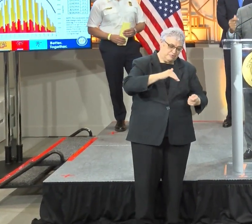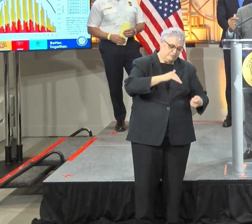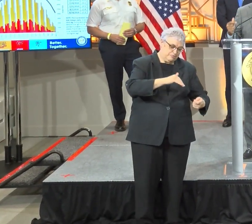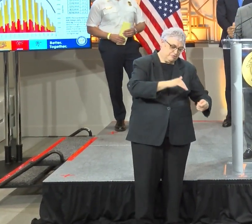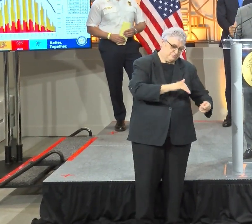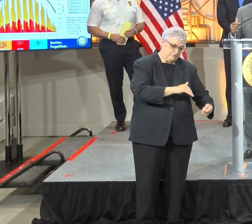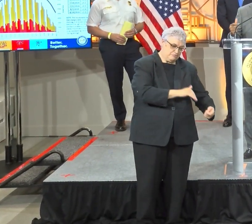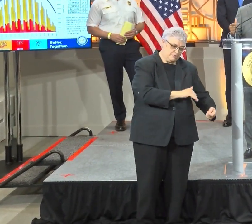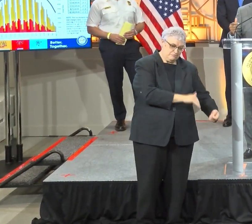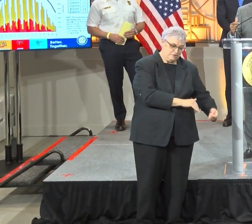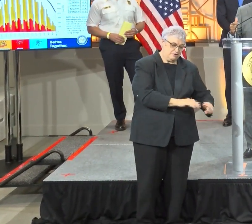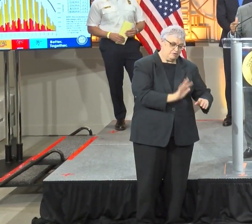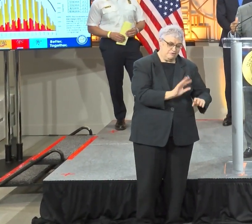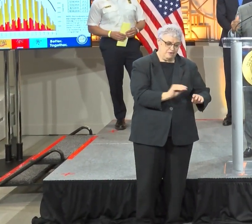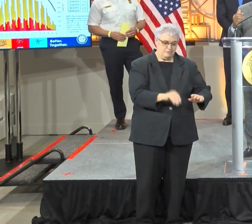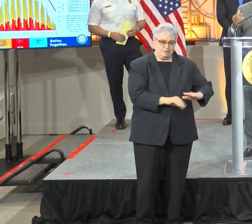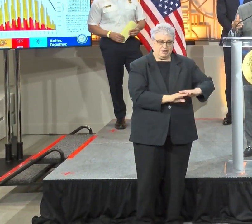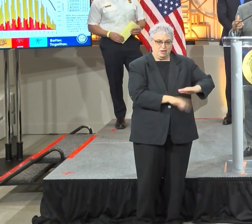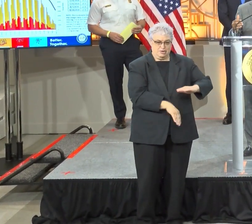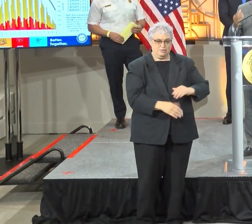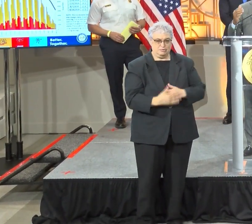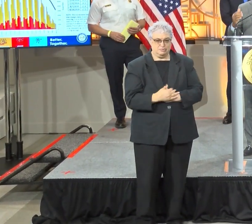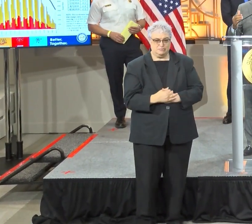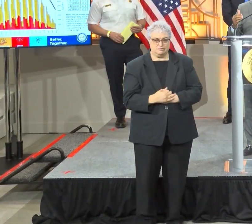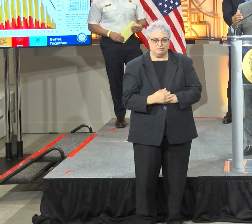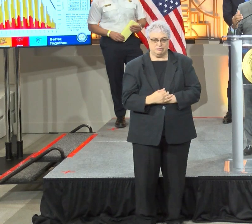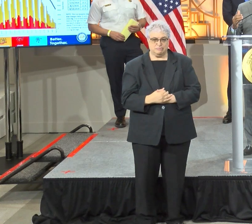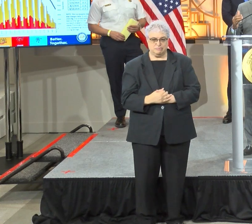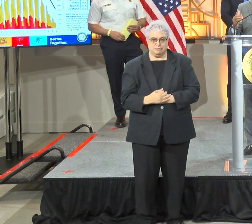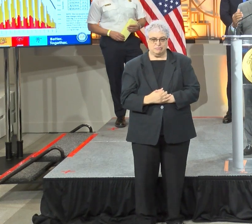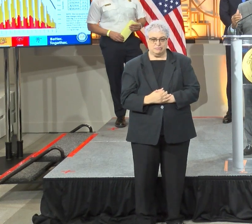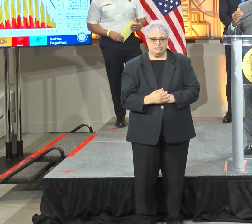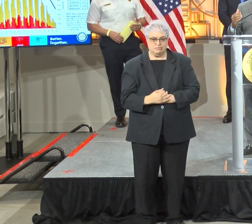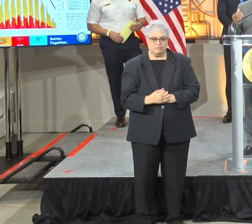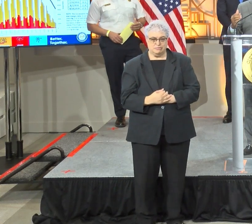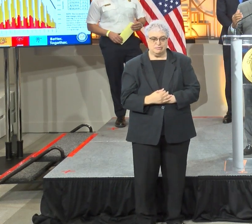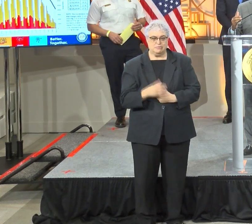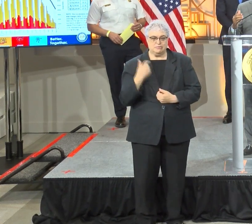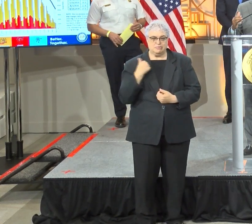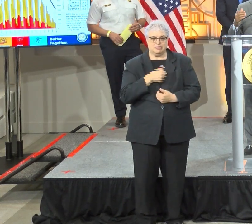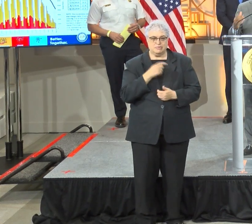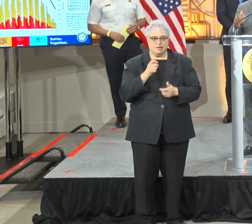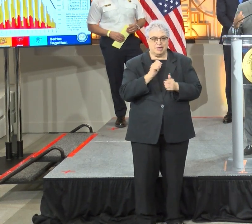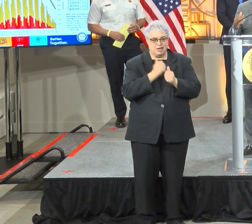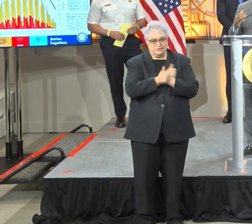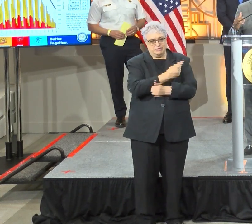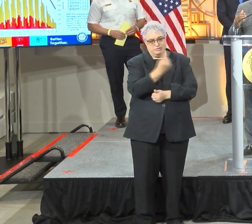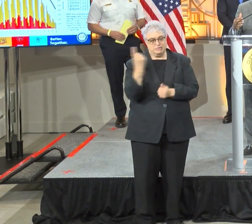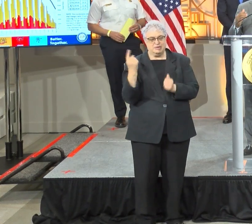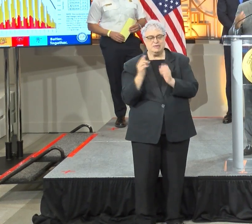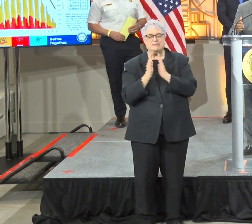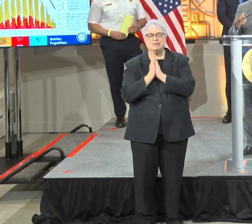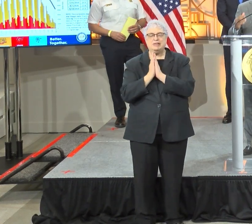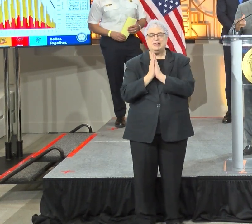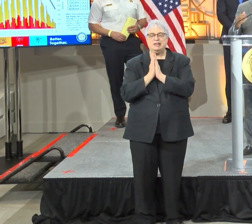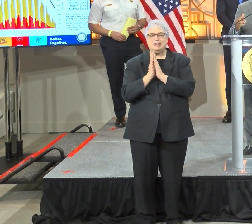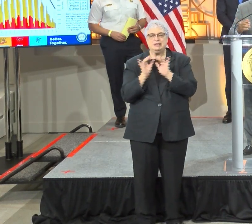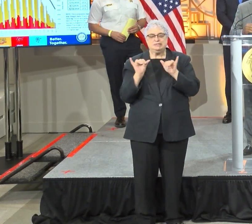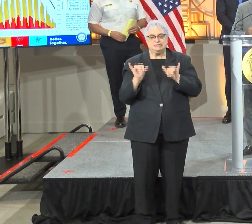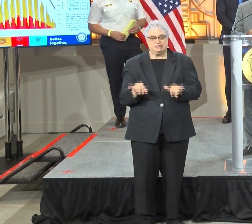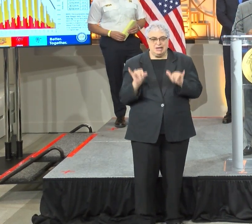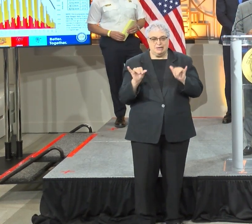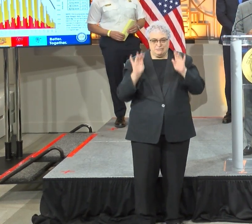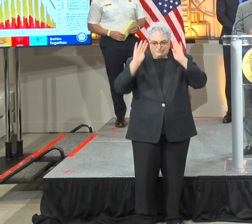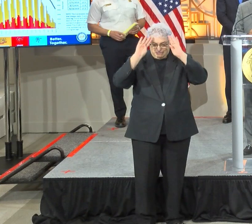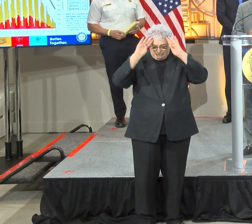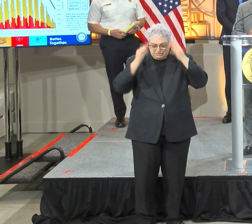that curve. Not to just slow it down. We need to crush it. And so we need everyone to be very, very, very